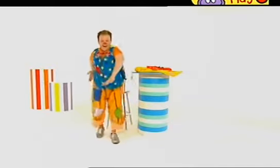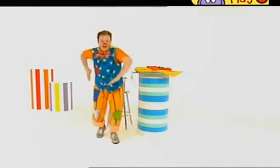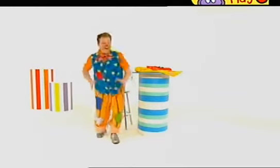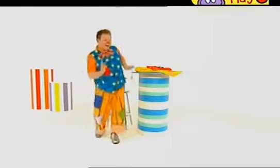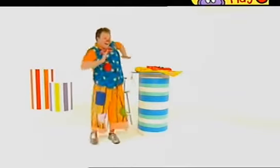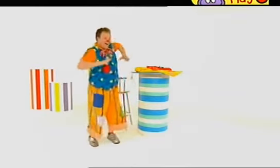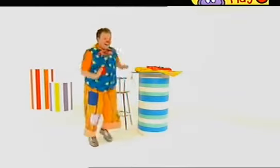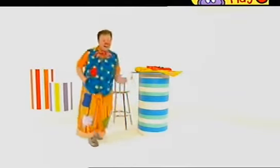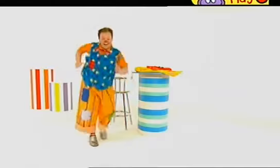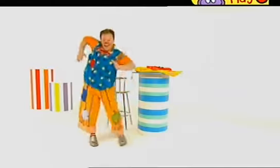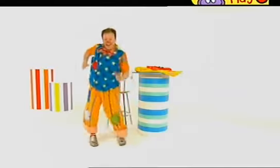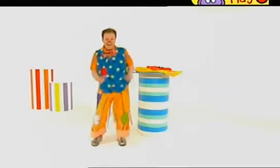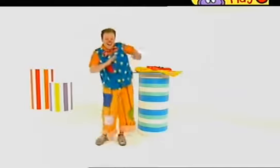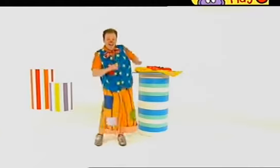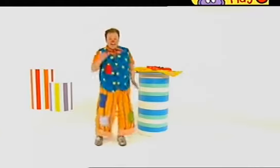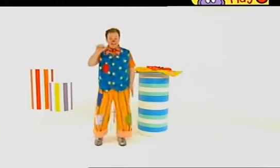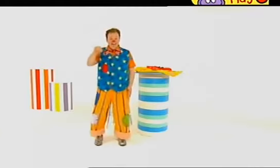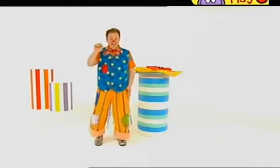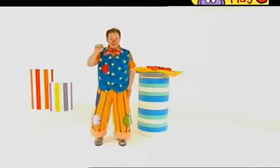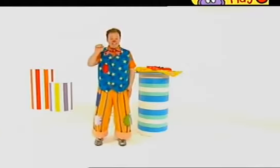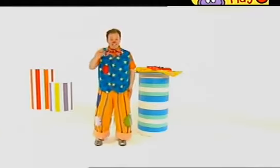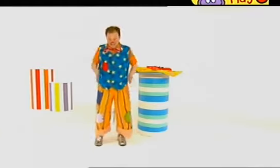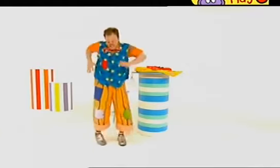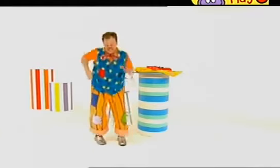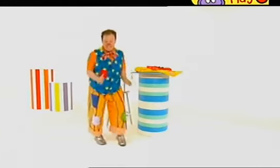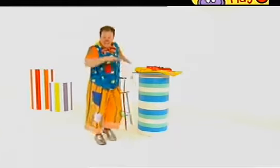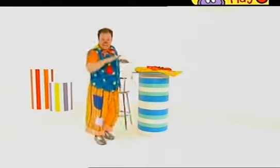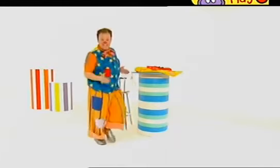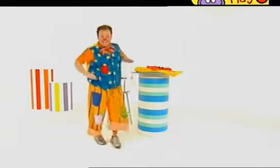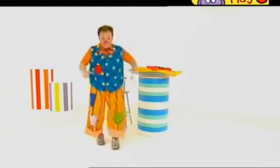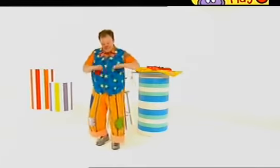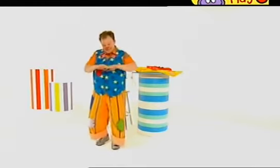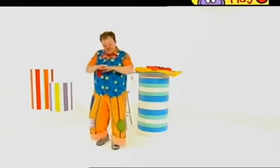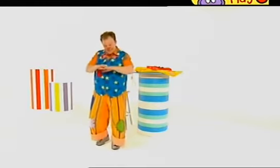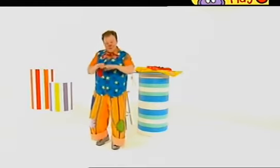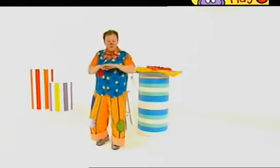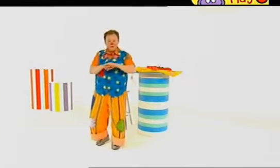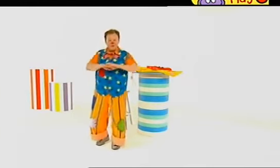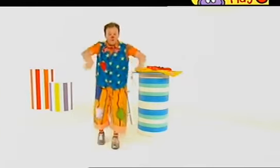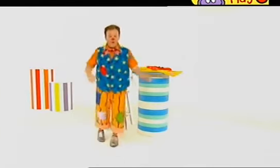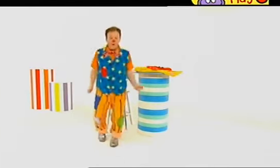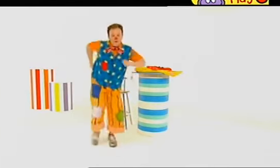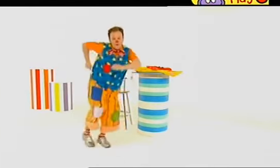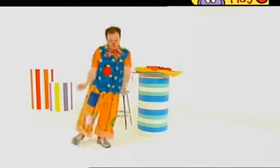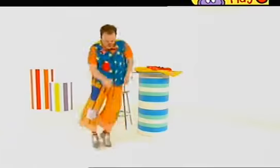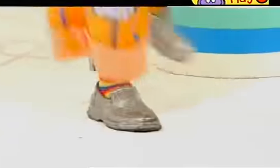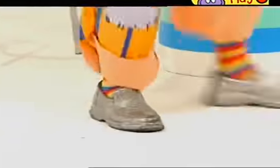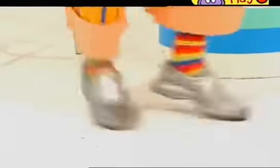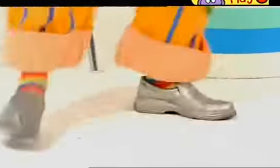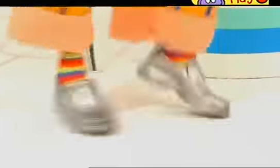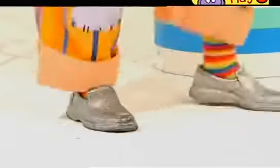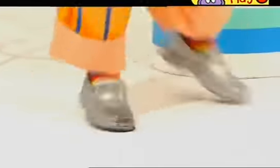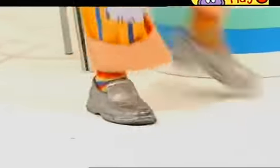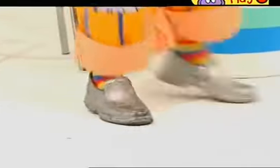They're dancing shoes, Mr. Tumble. Yes! Dancing shoes! Woohoo! What